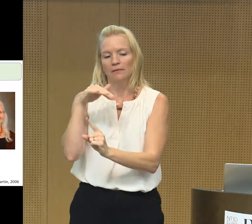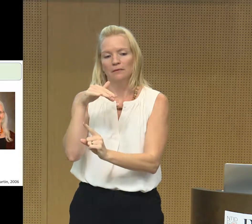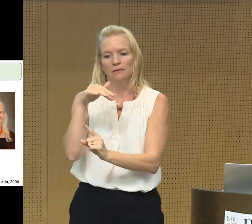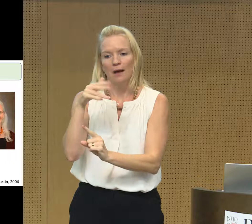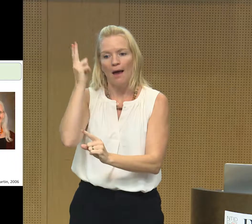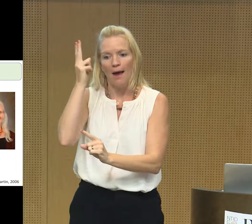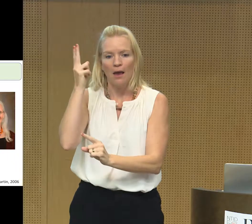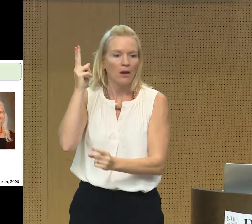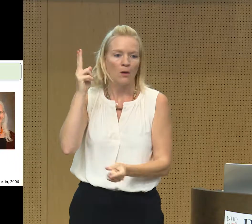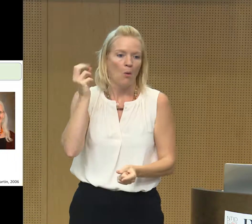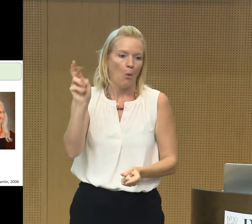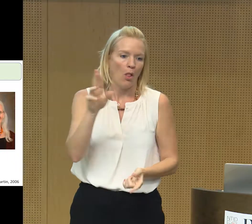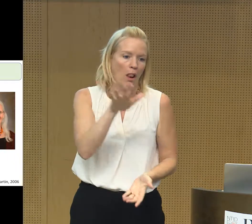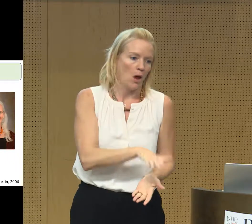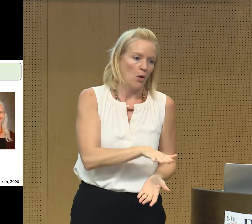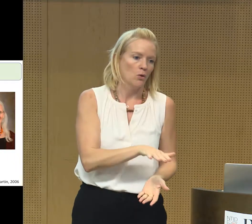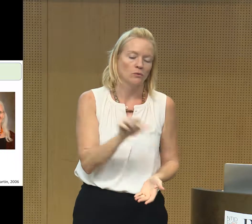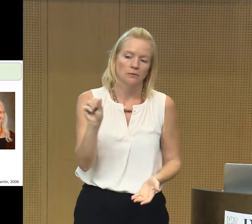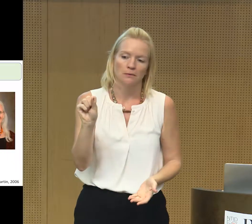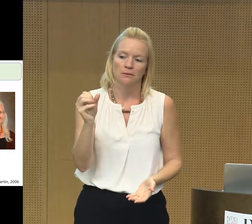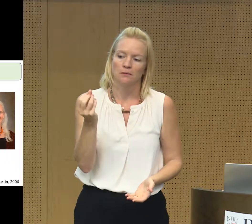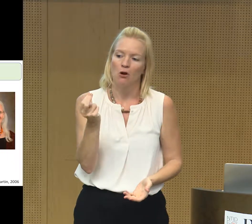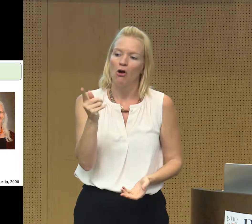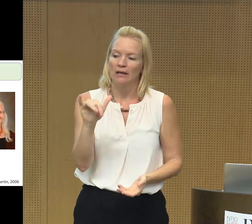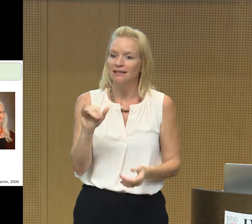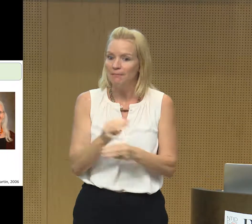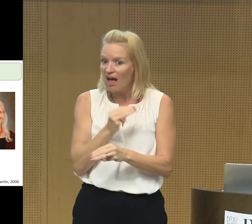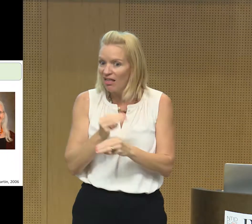low sonority. It's all math.